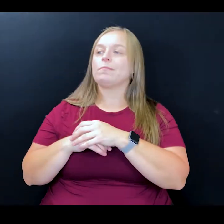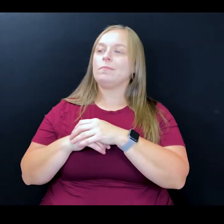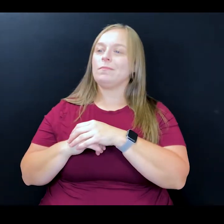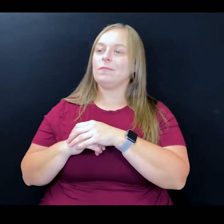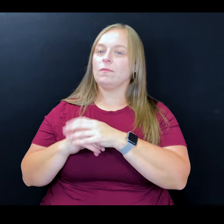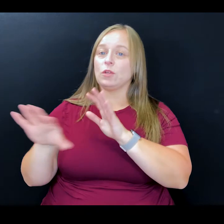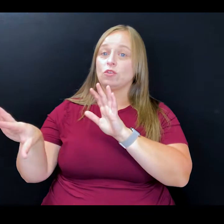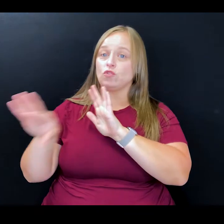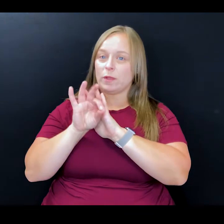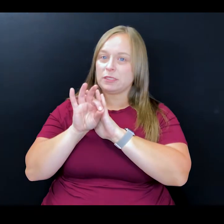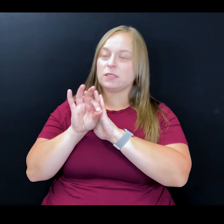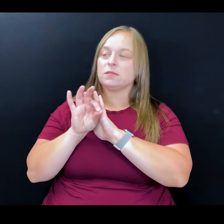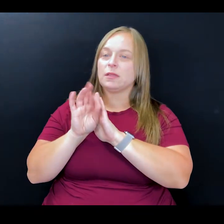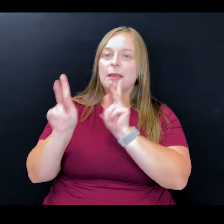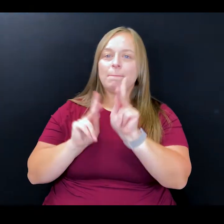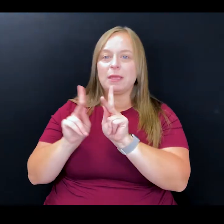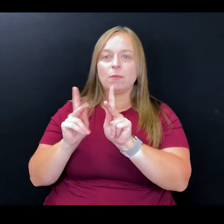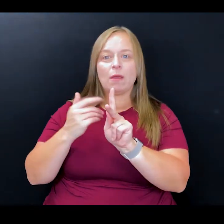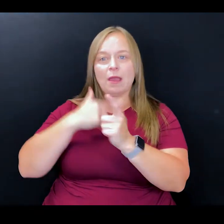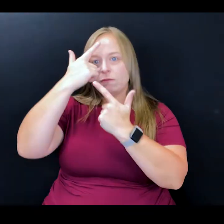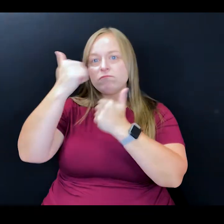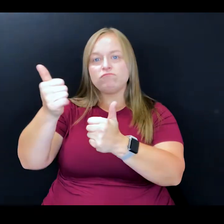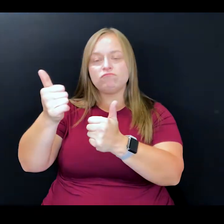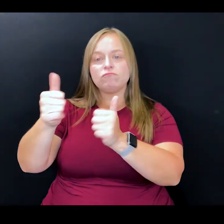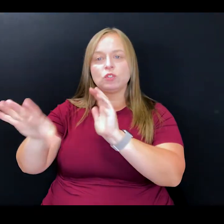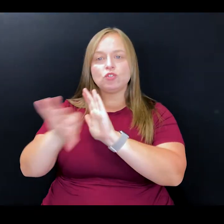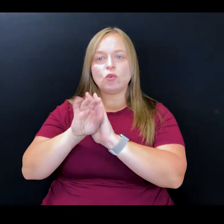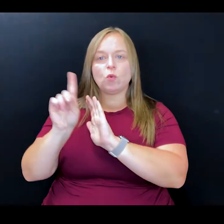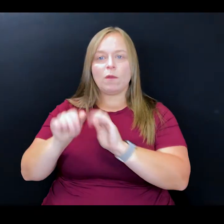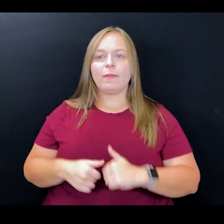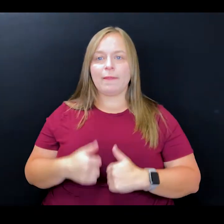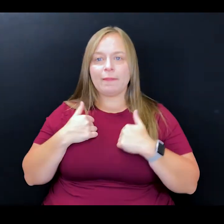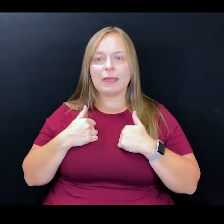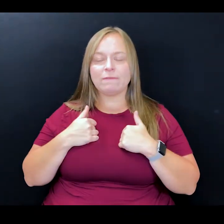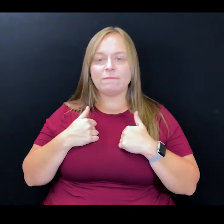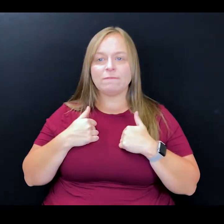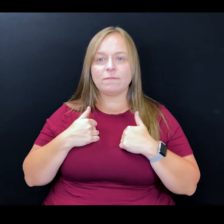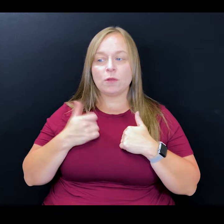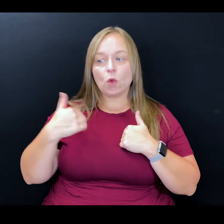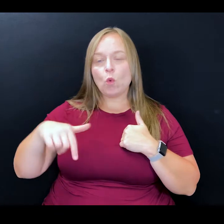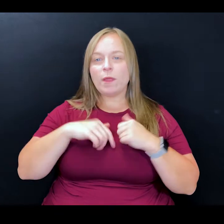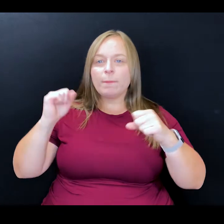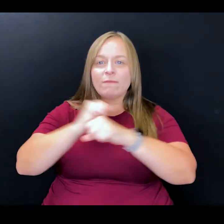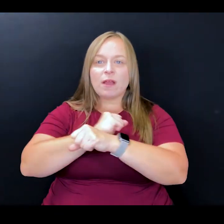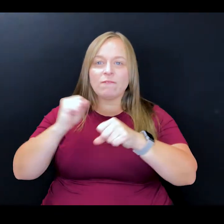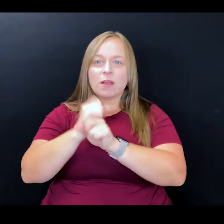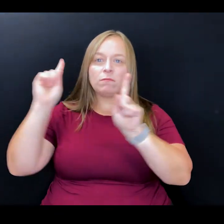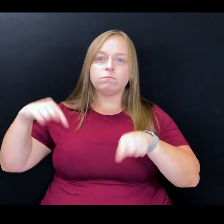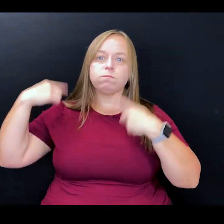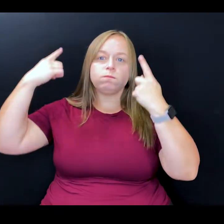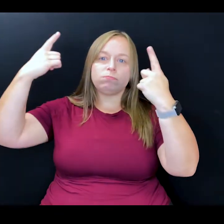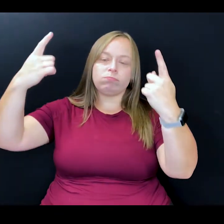is choice, that people should have the choice of where they live. And we have been fighting